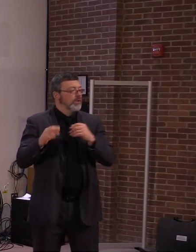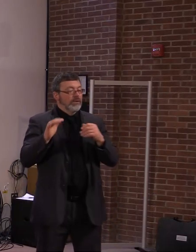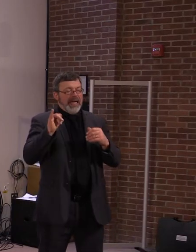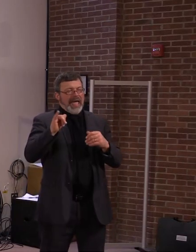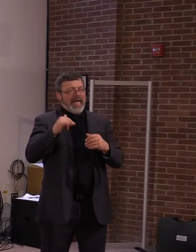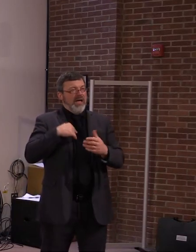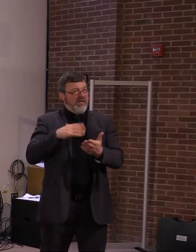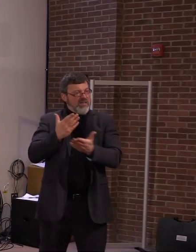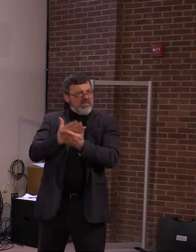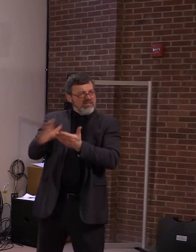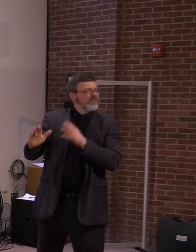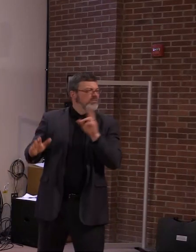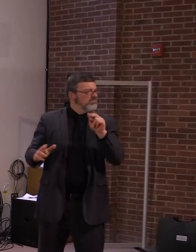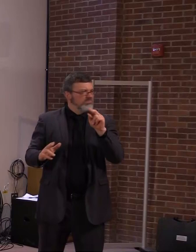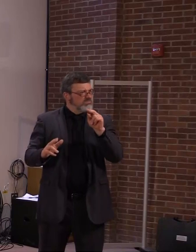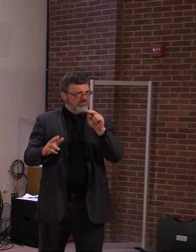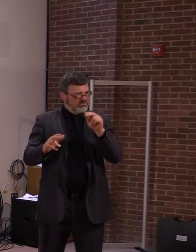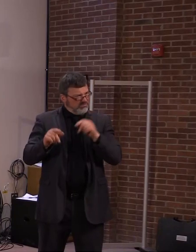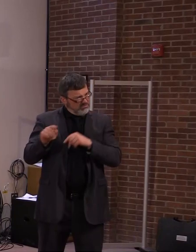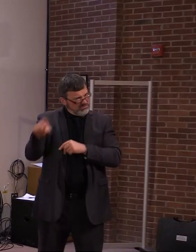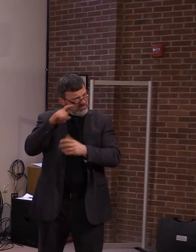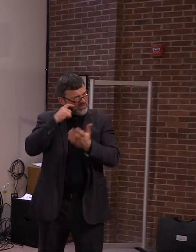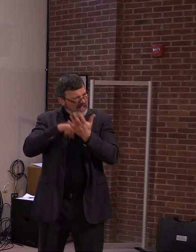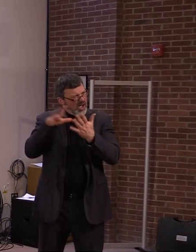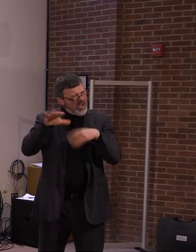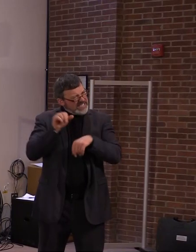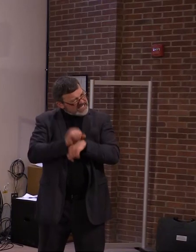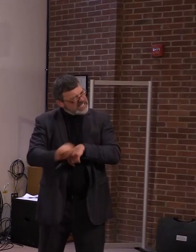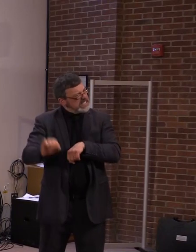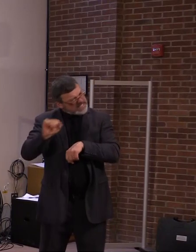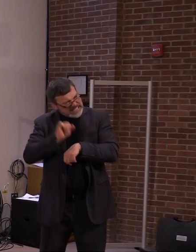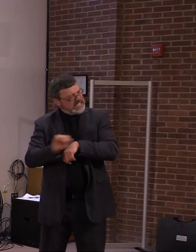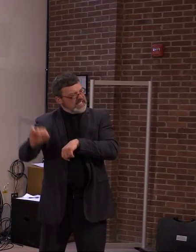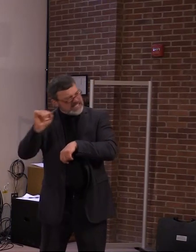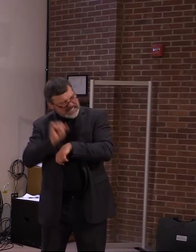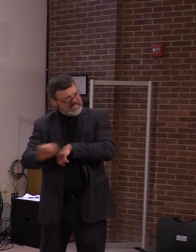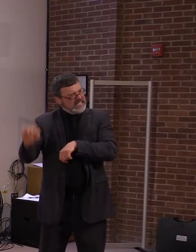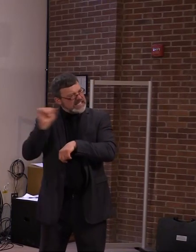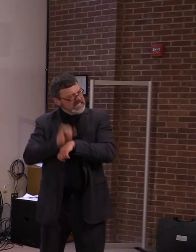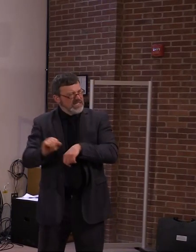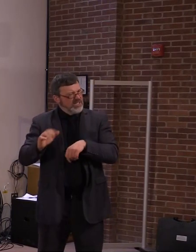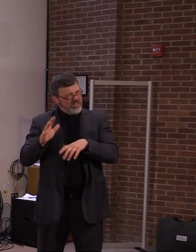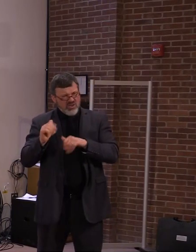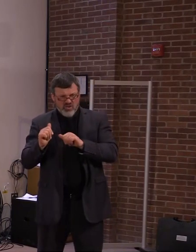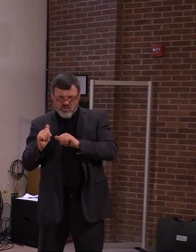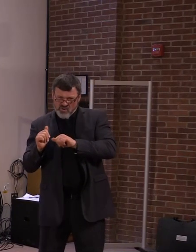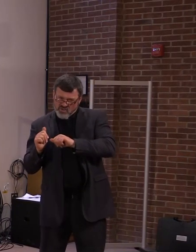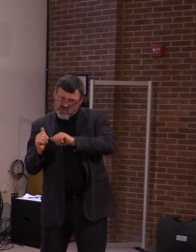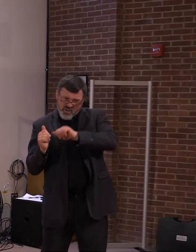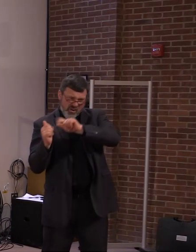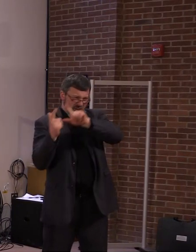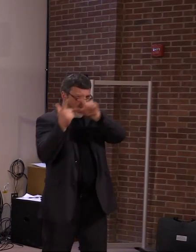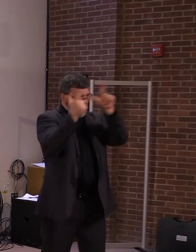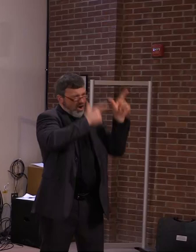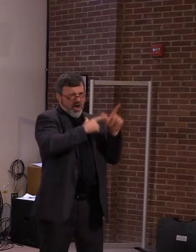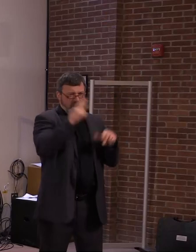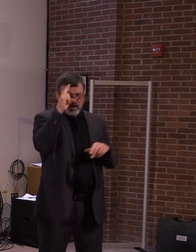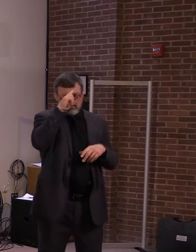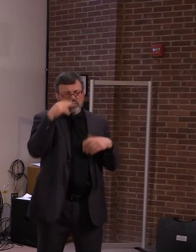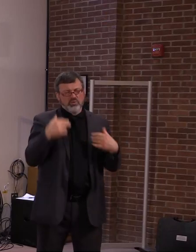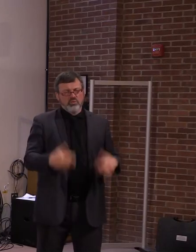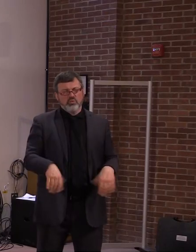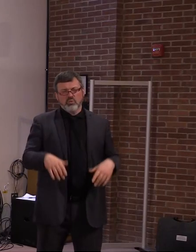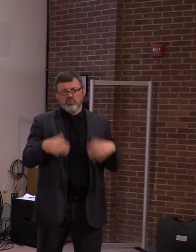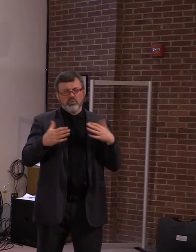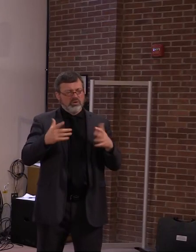any other hospital that doesn't necessarily have an ICU or a vented patient in it. They are doing incredible work as well.